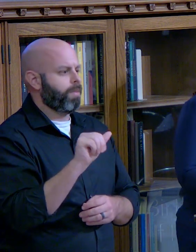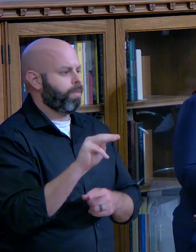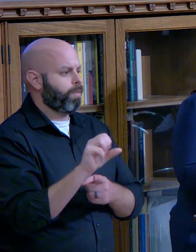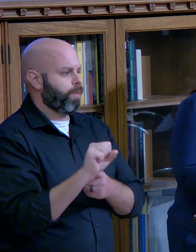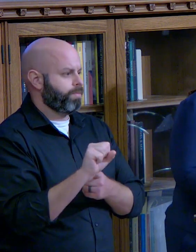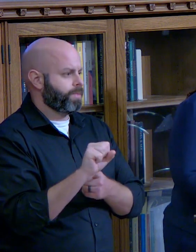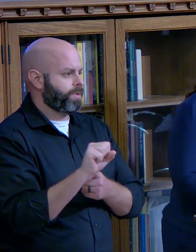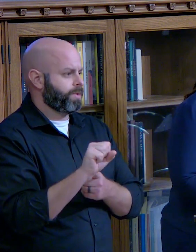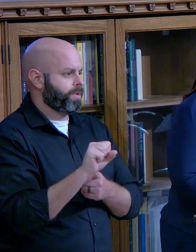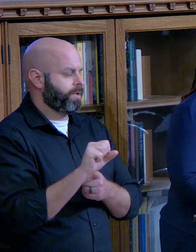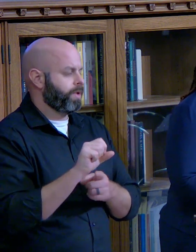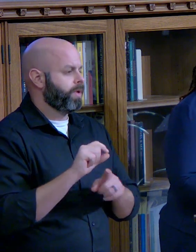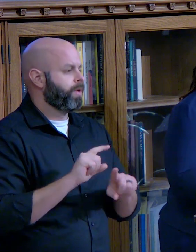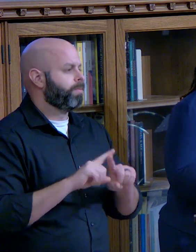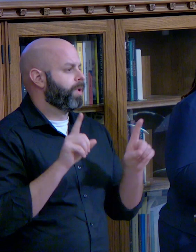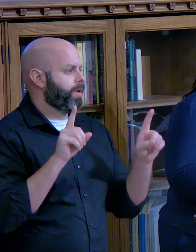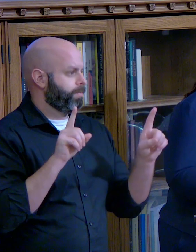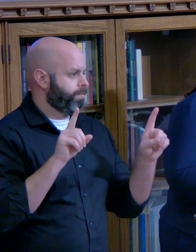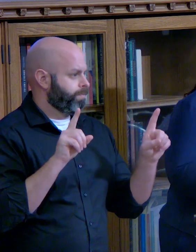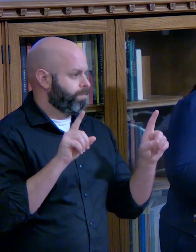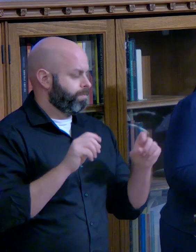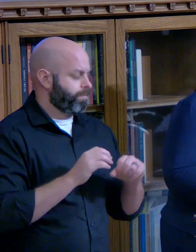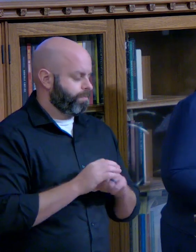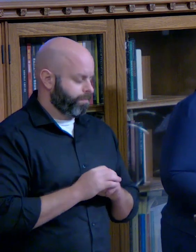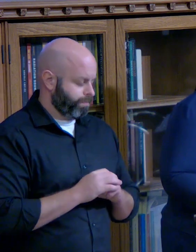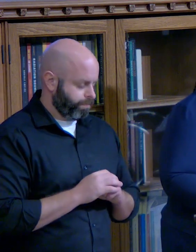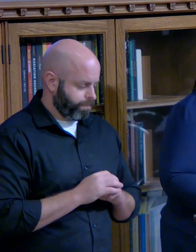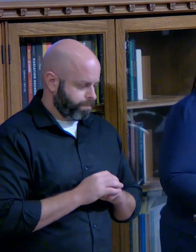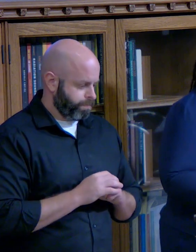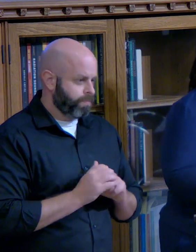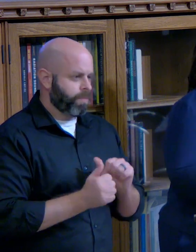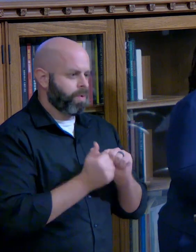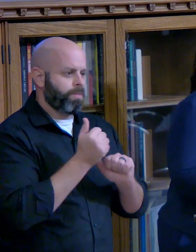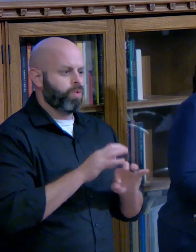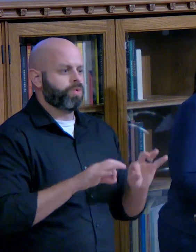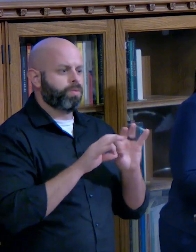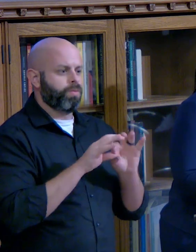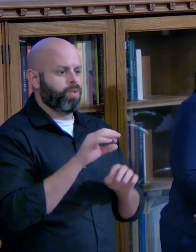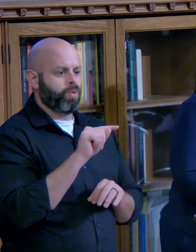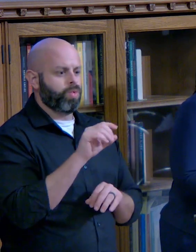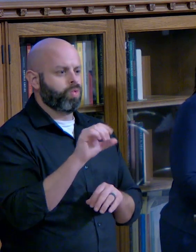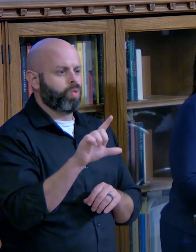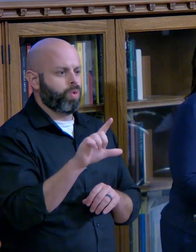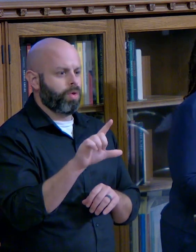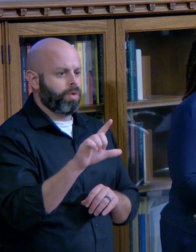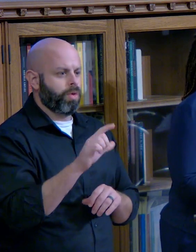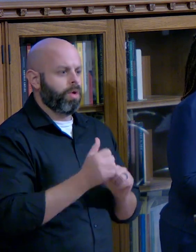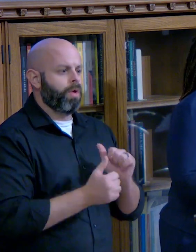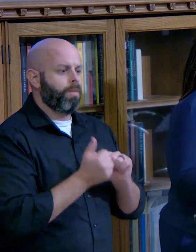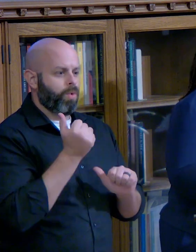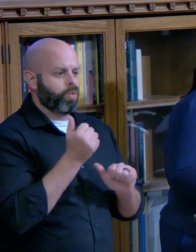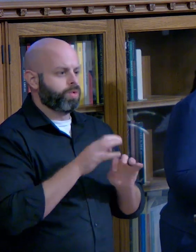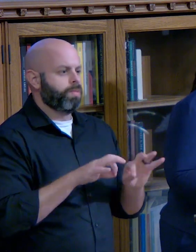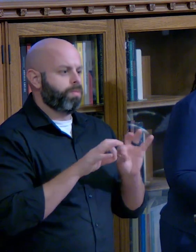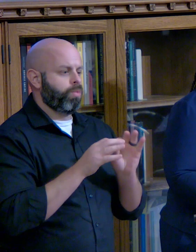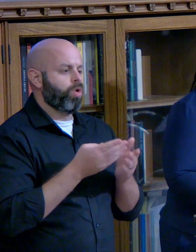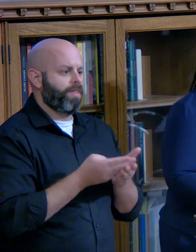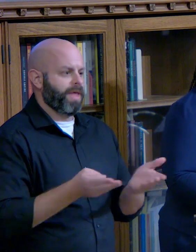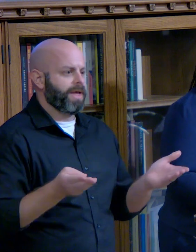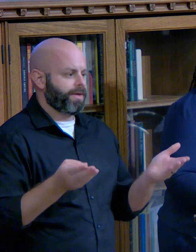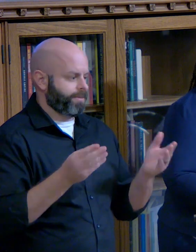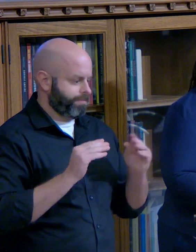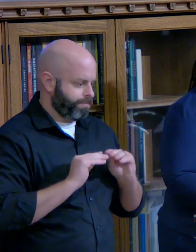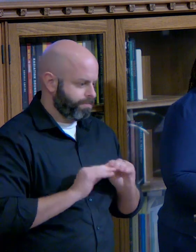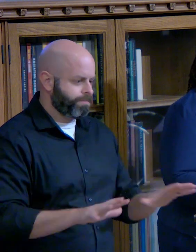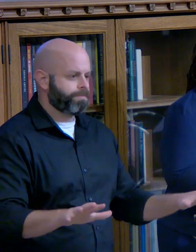Abrams but the most important tool the most important thing in disseminating